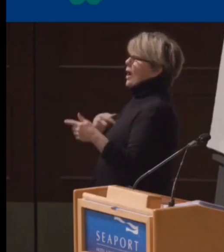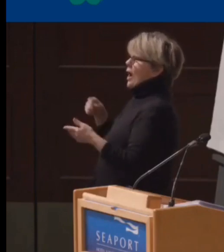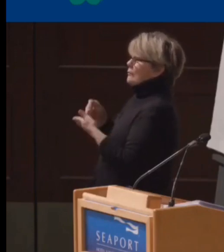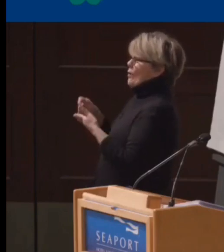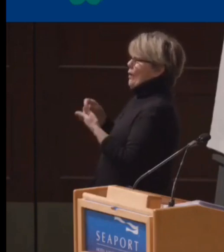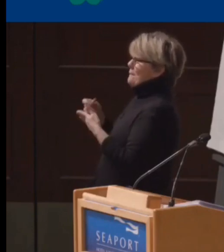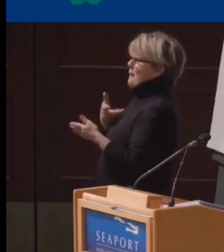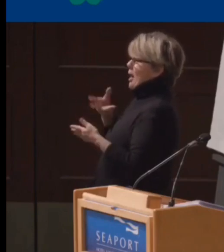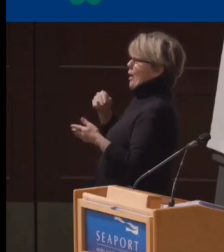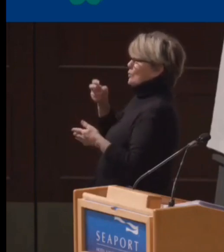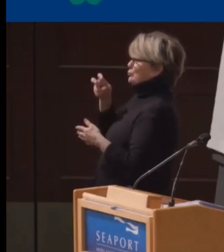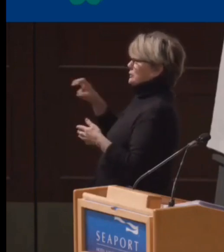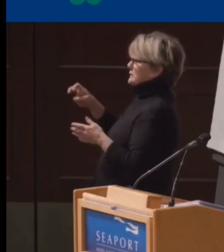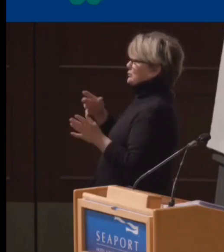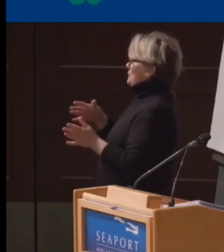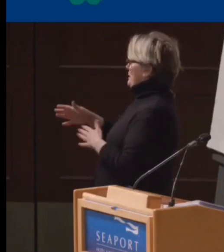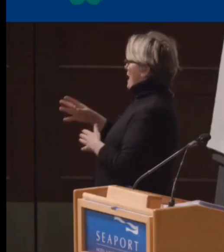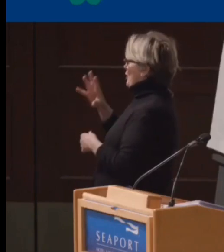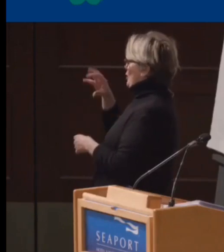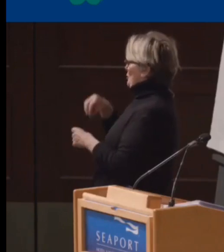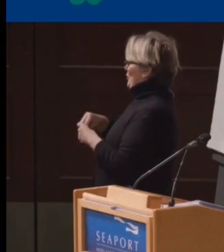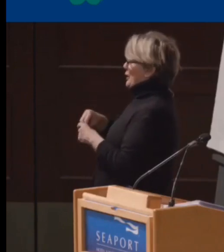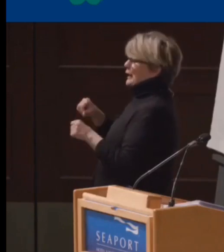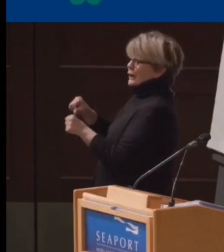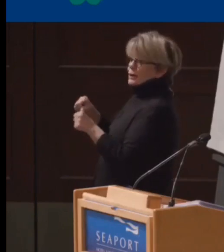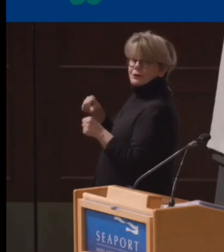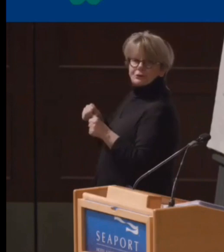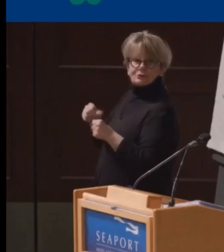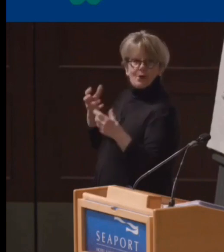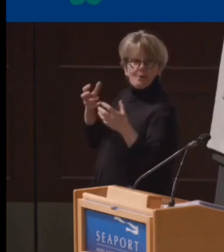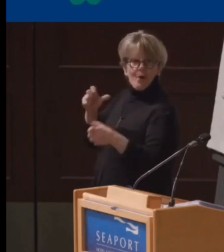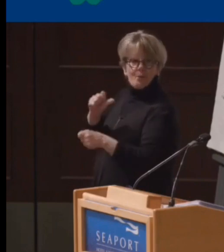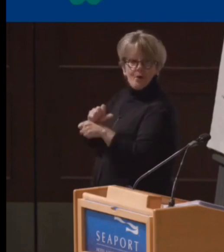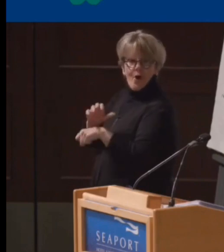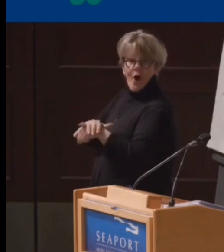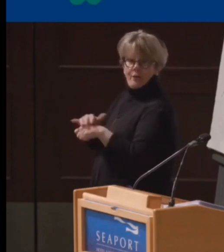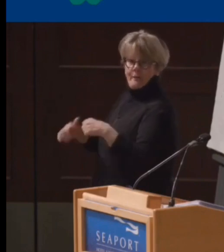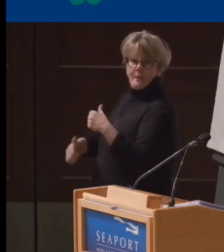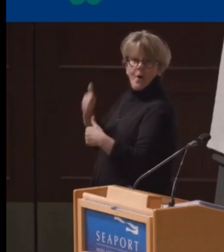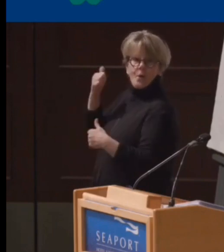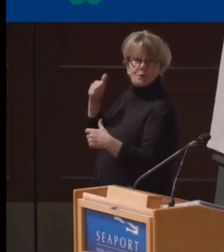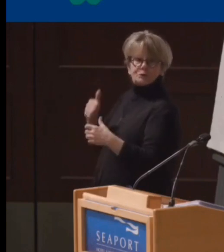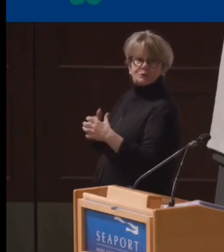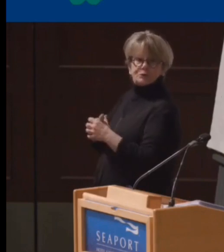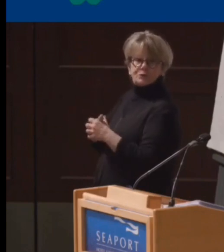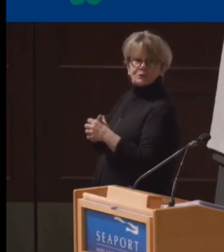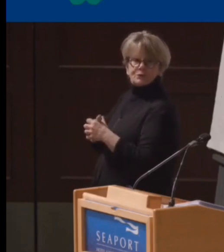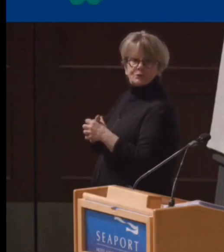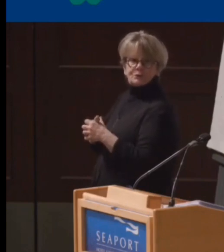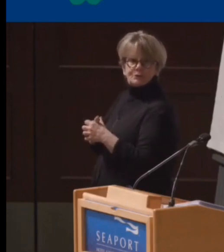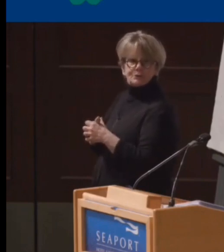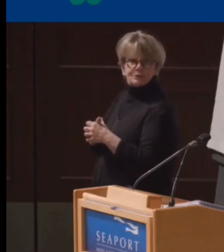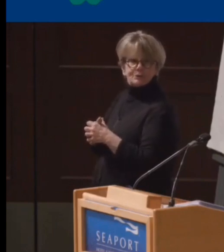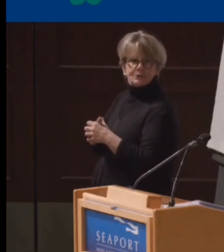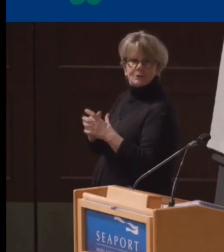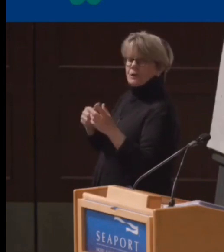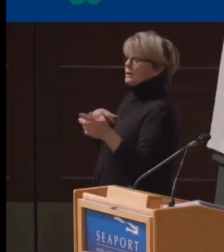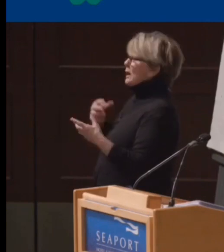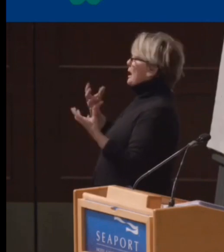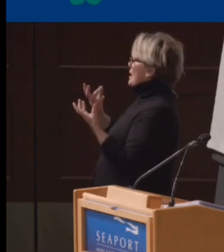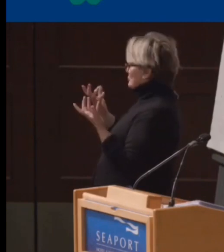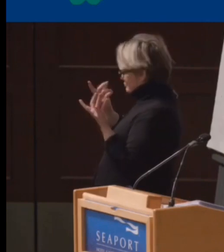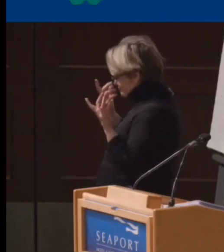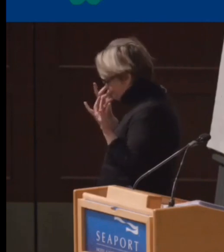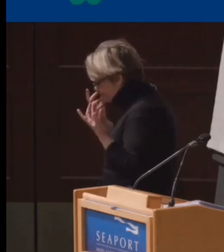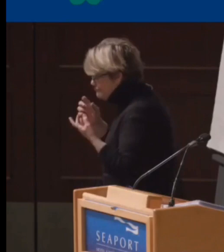plan, incorporating the areas I knew I needed to work on the most. But I've put in plenty of effort to overcome my